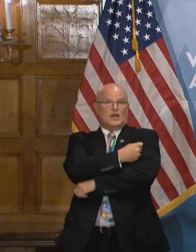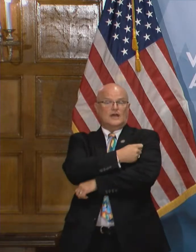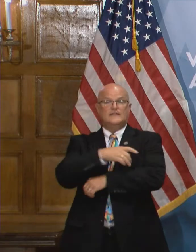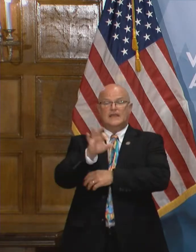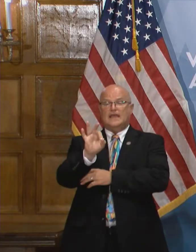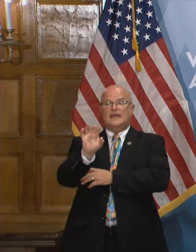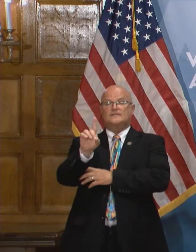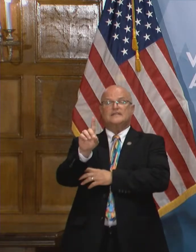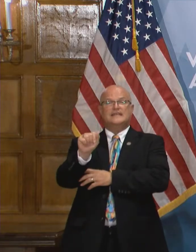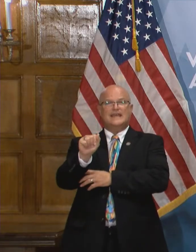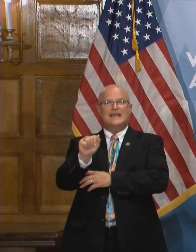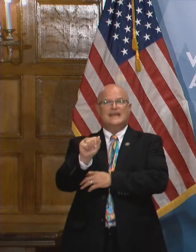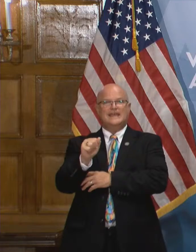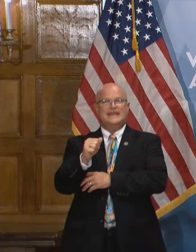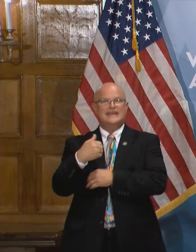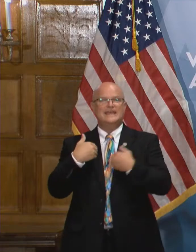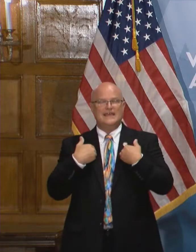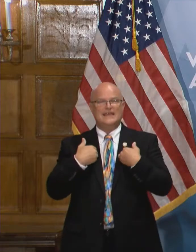FDA has